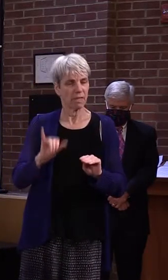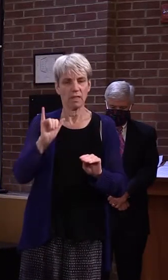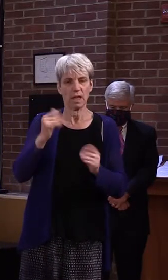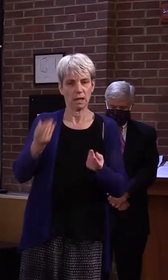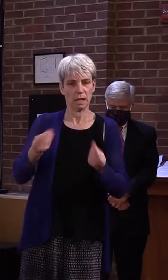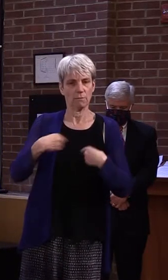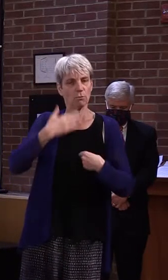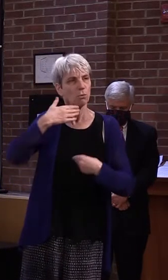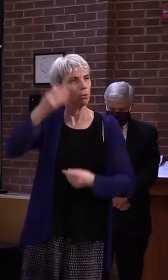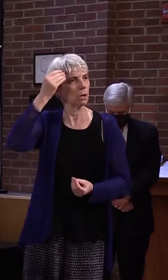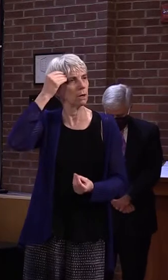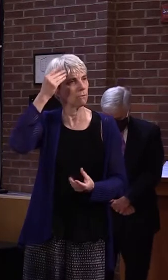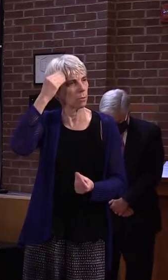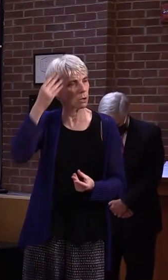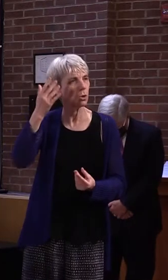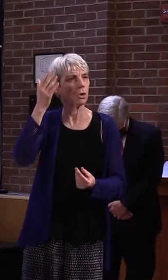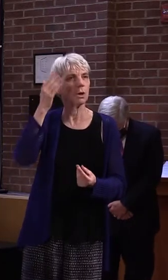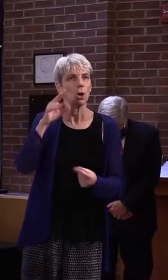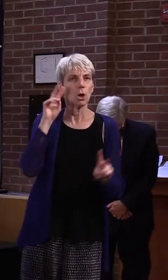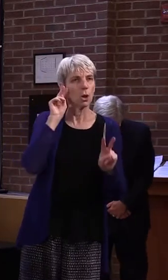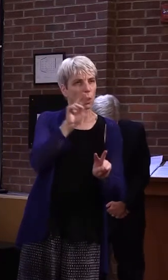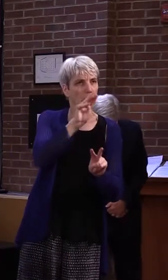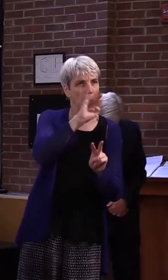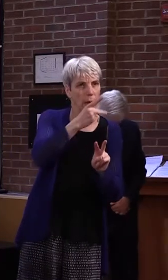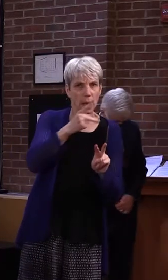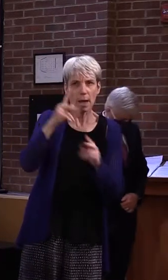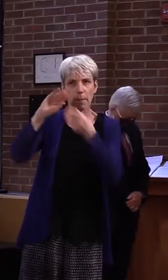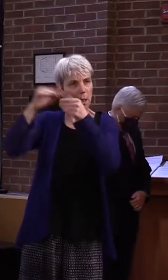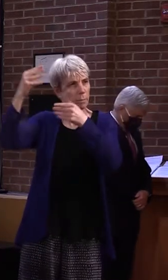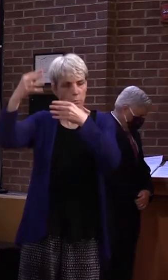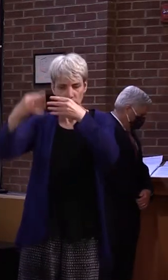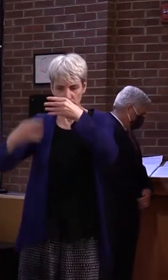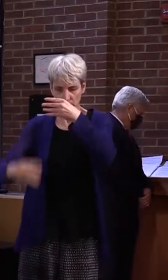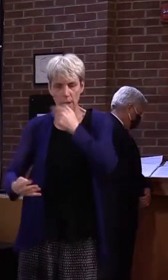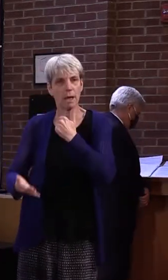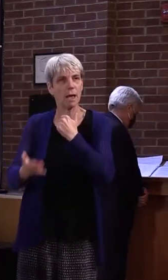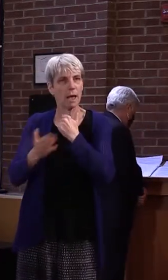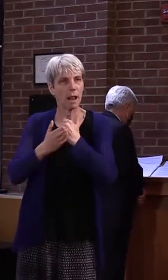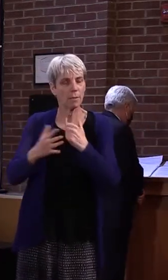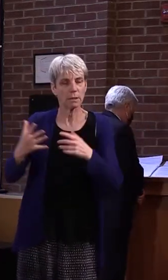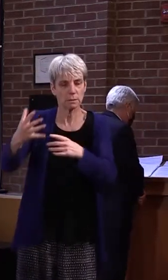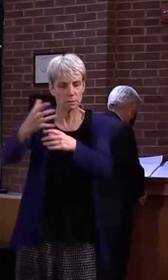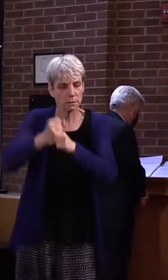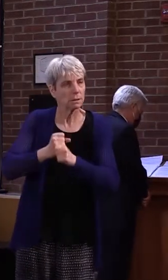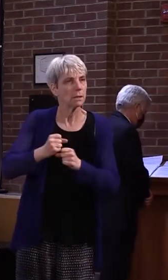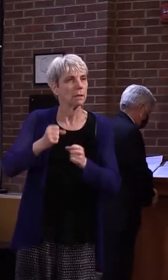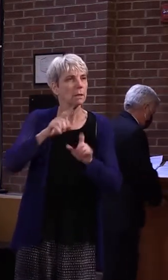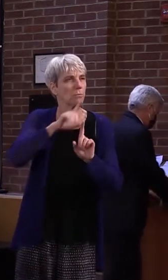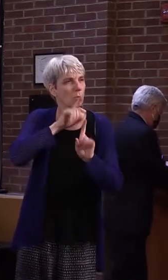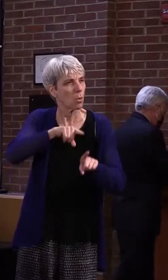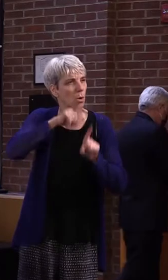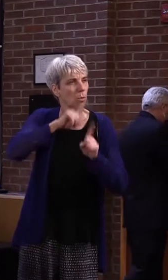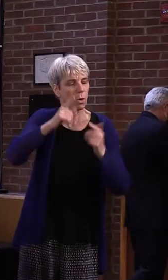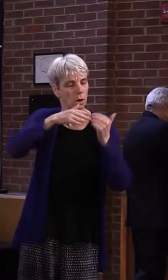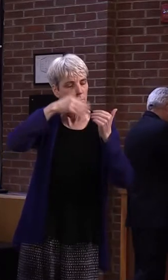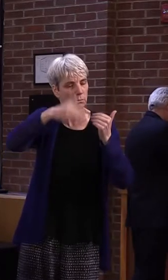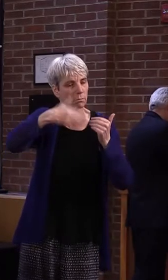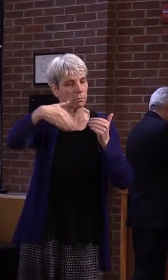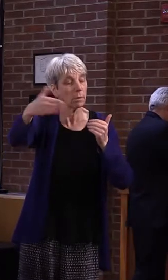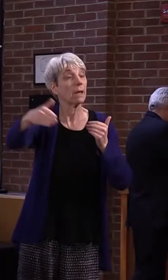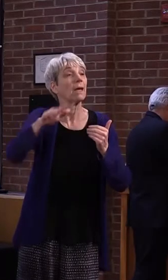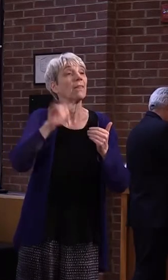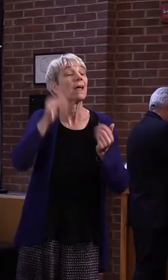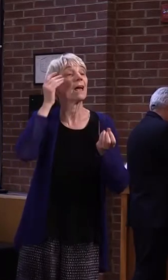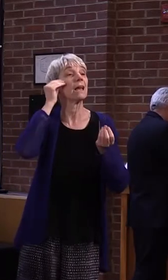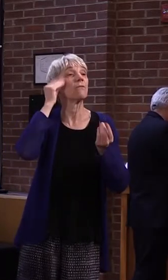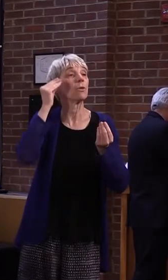initial information in the map to design a more automated process for gathering and visualizing these data. We intend to launch this new data